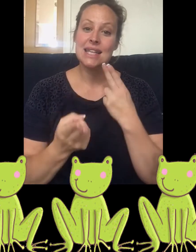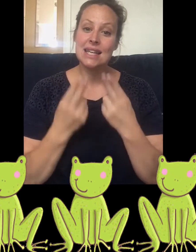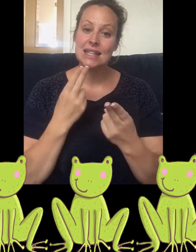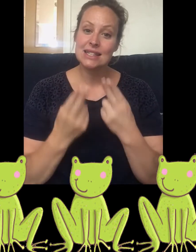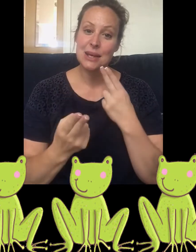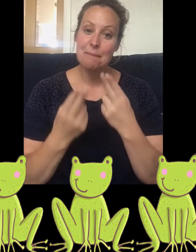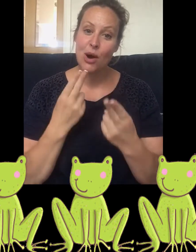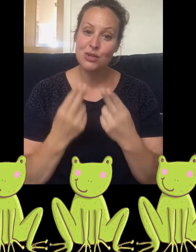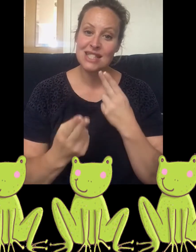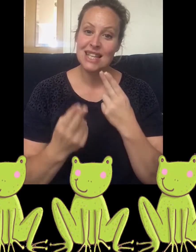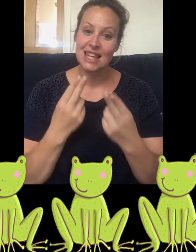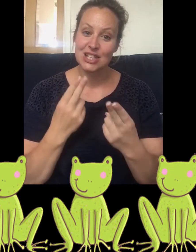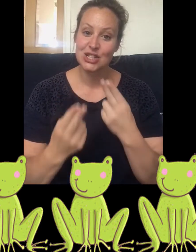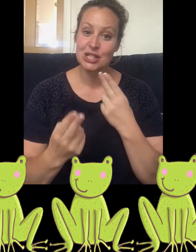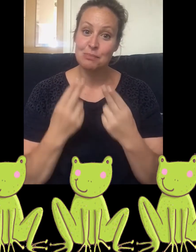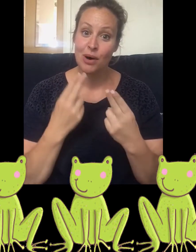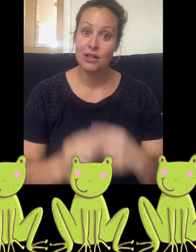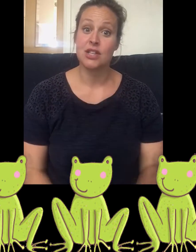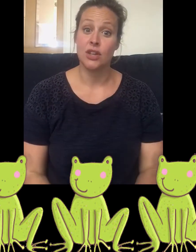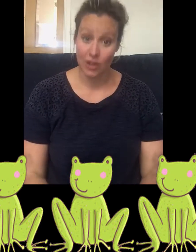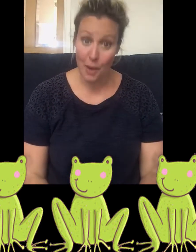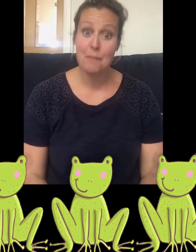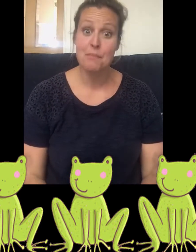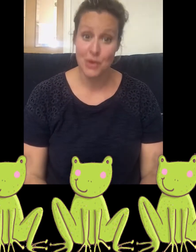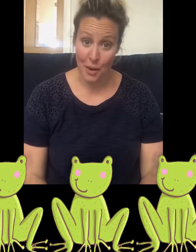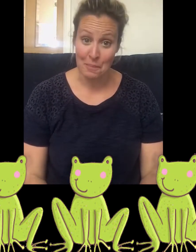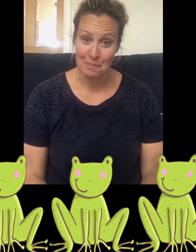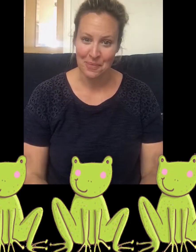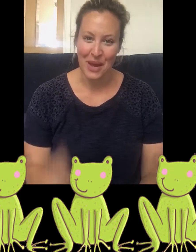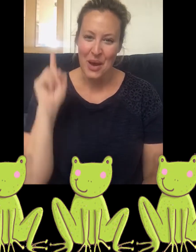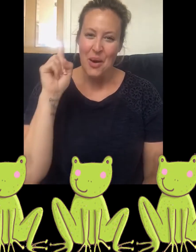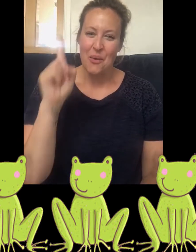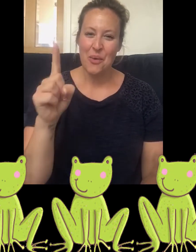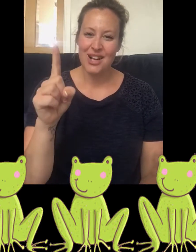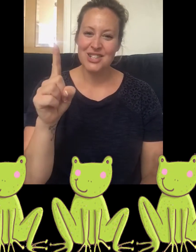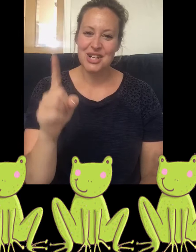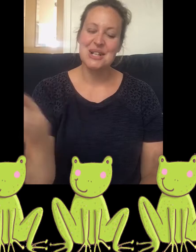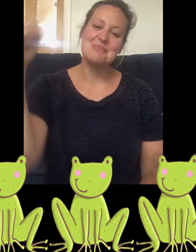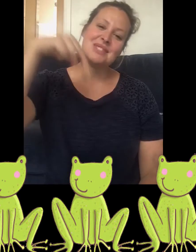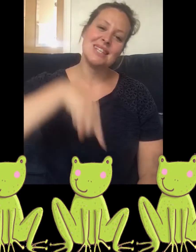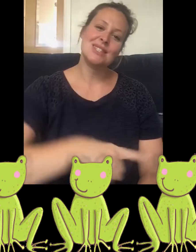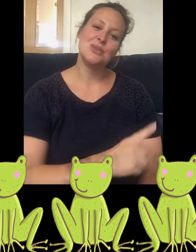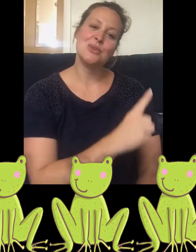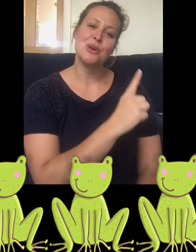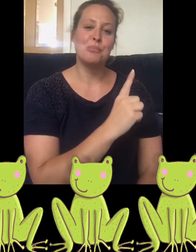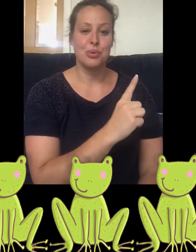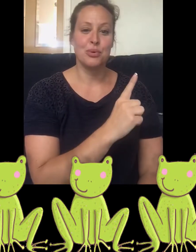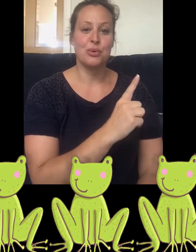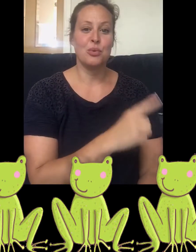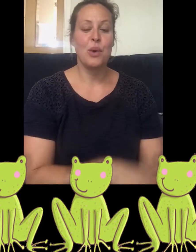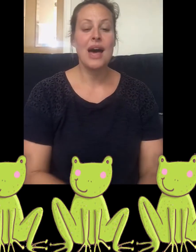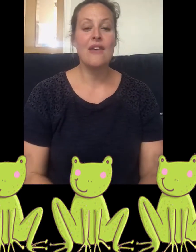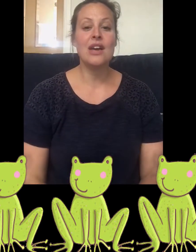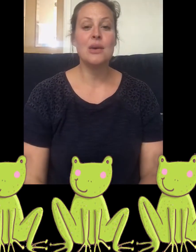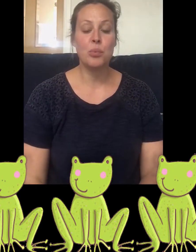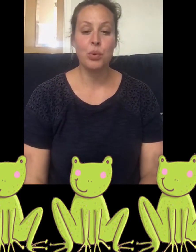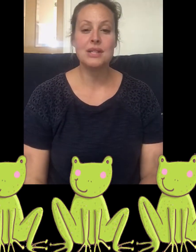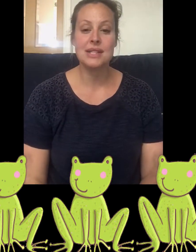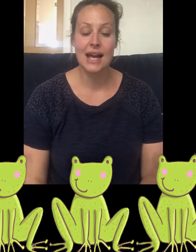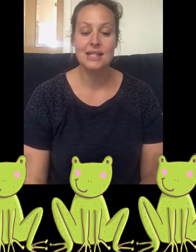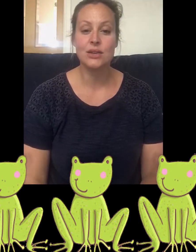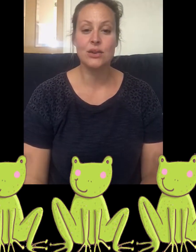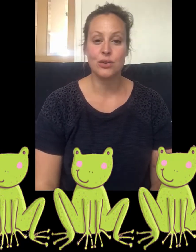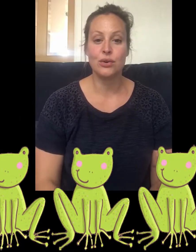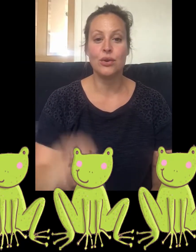Eating some most delicious bugs. Yum yum. One jumped into the pool. Where it